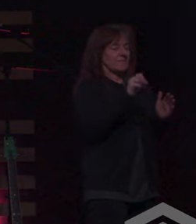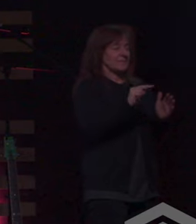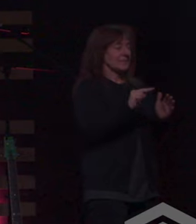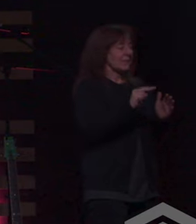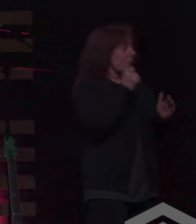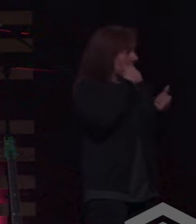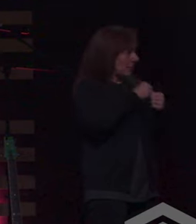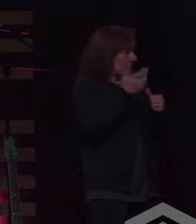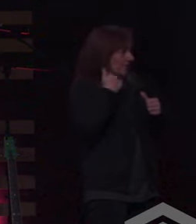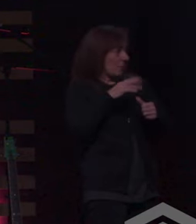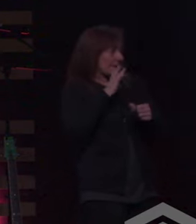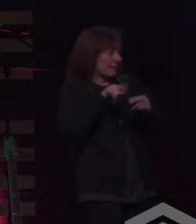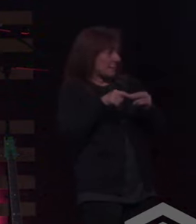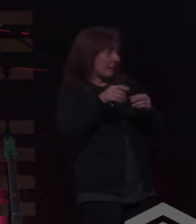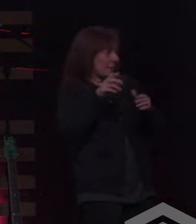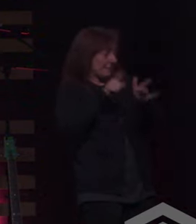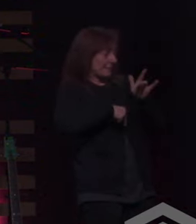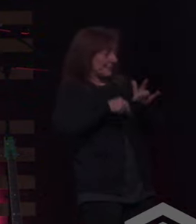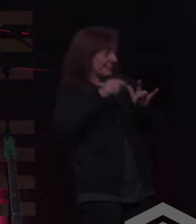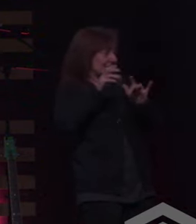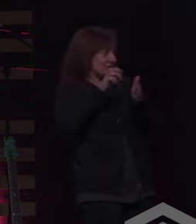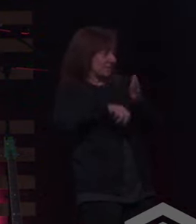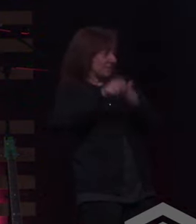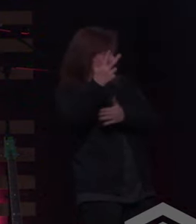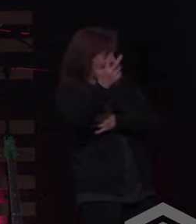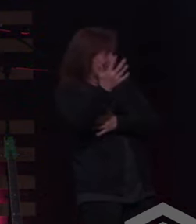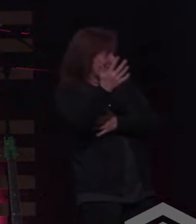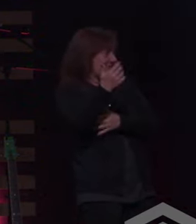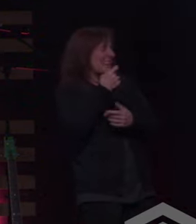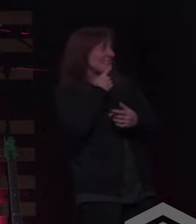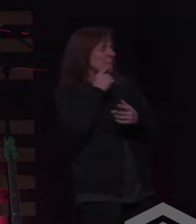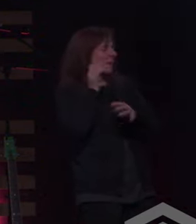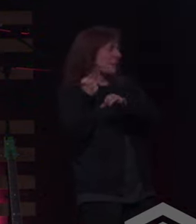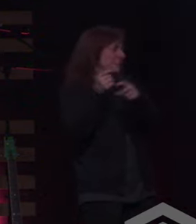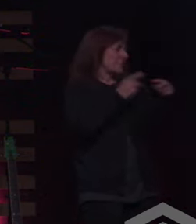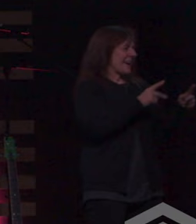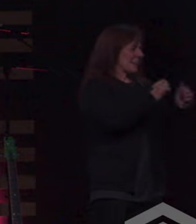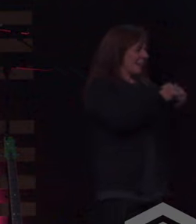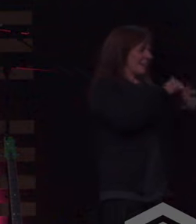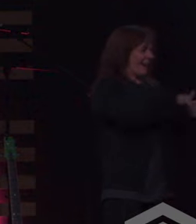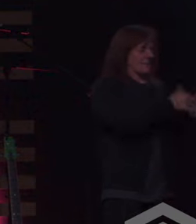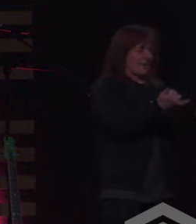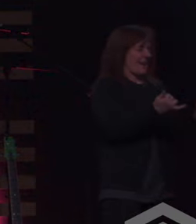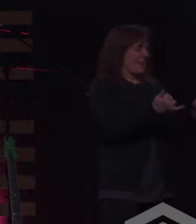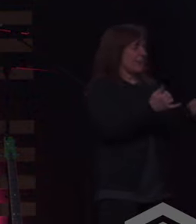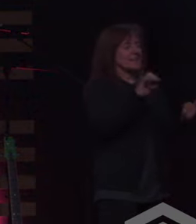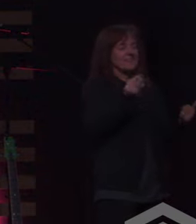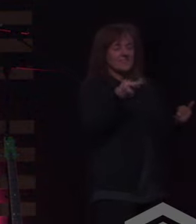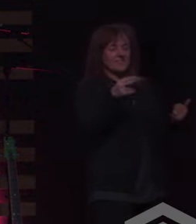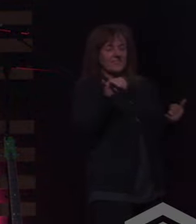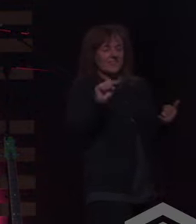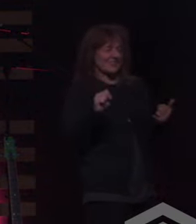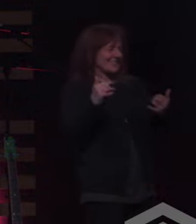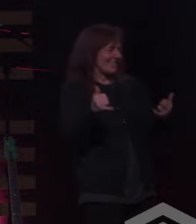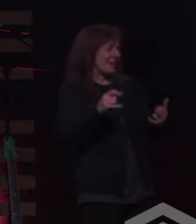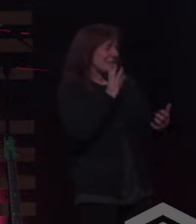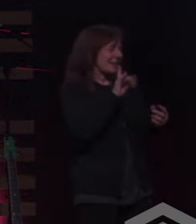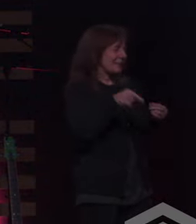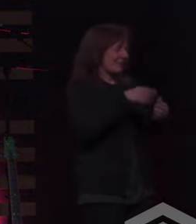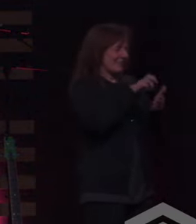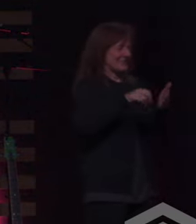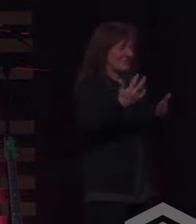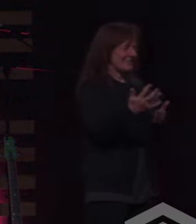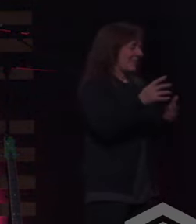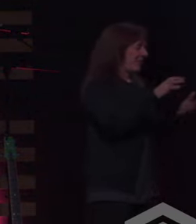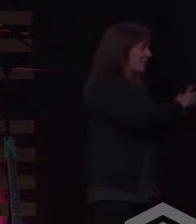this whenever we went through this series over these past few months. And so we're gonna actually finish up Ephesians. And we're going to talk